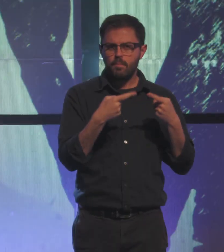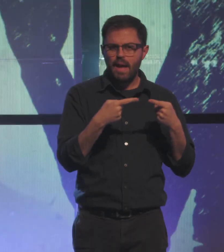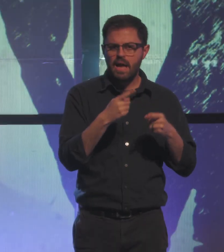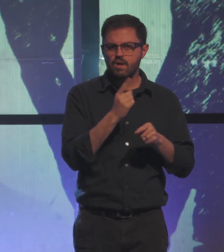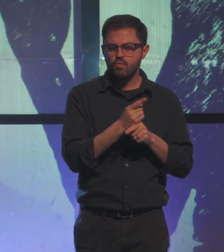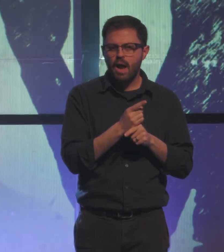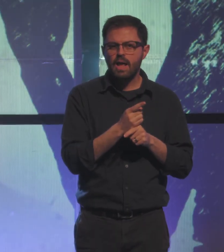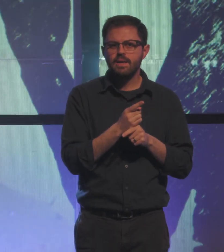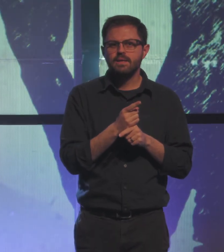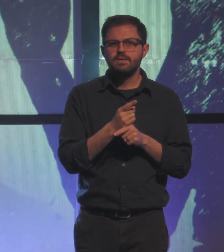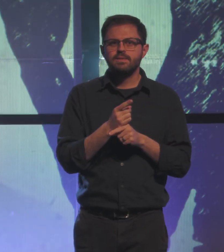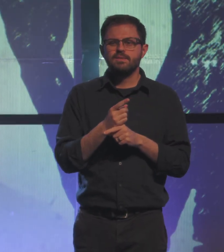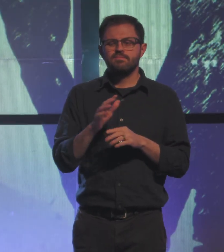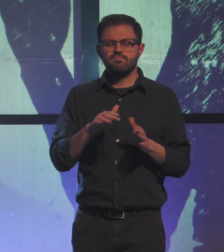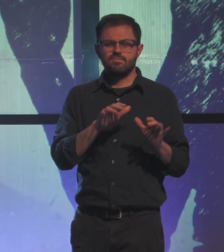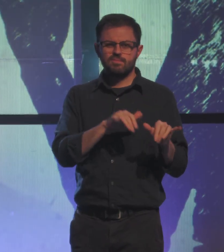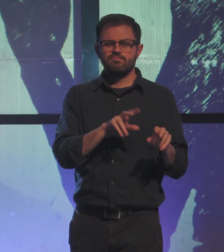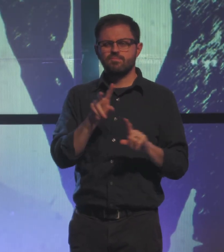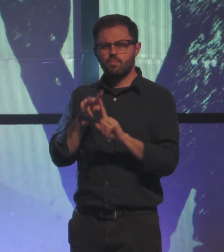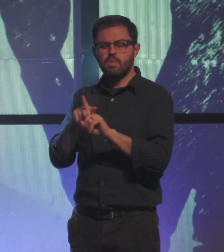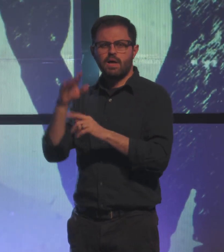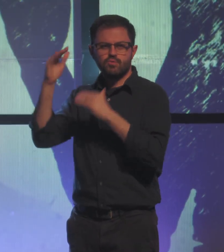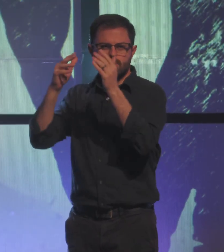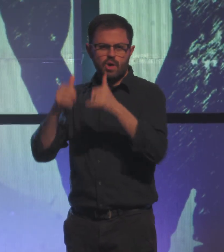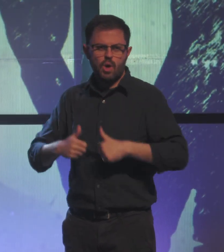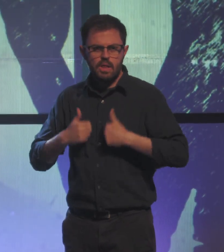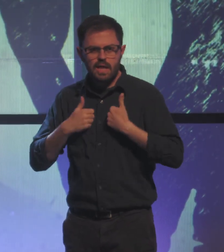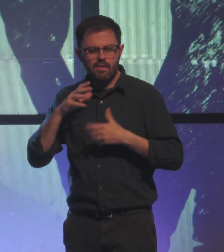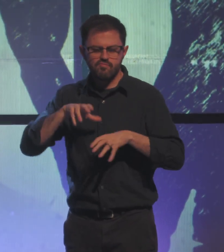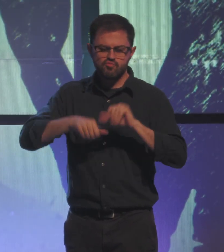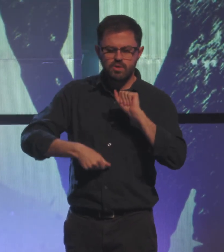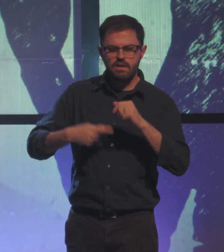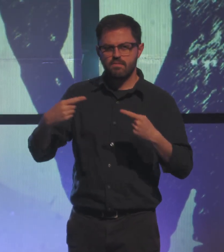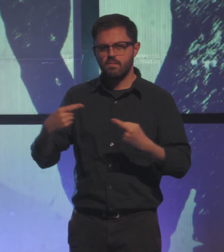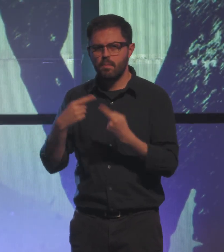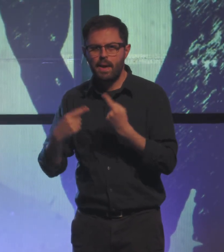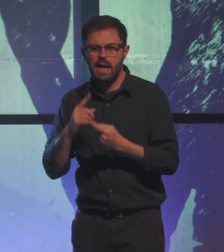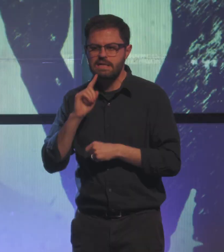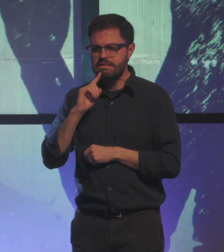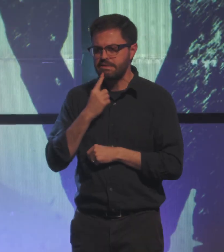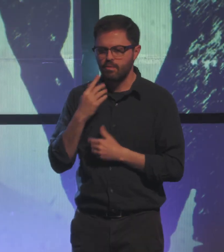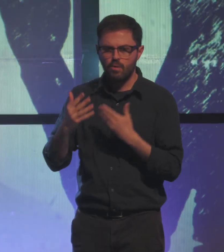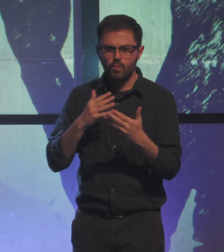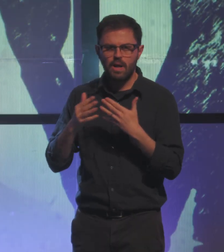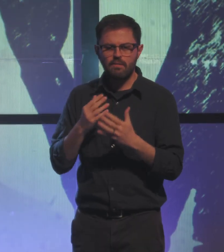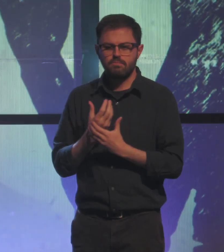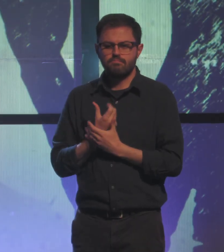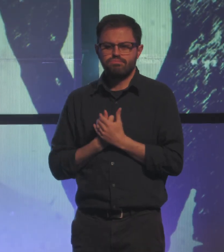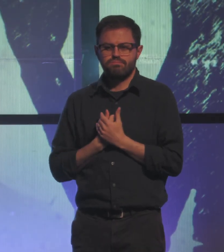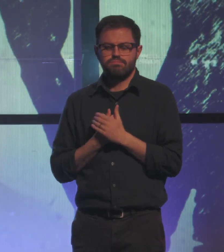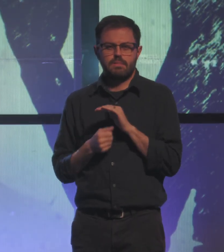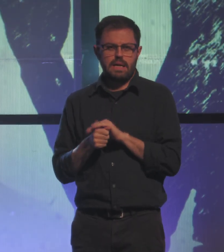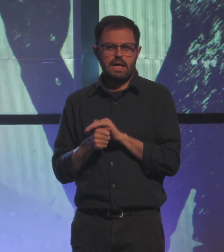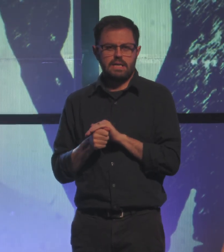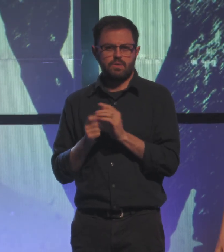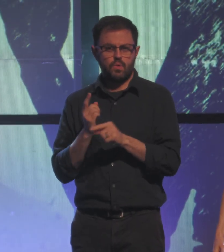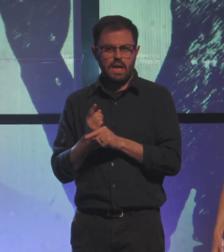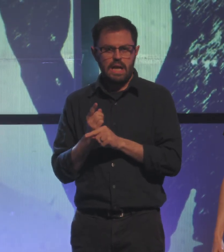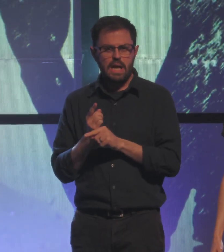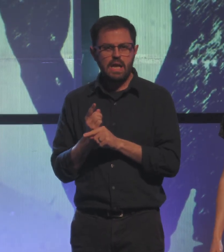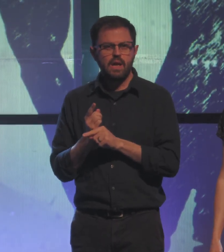to hide the grief, to hide the disappointment, to hide any sort of pain.